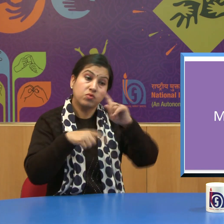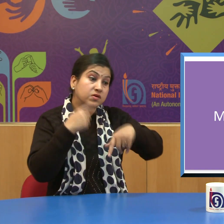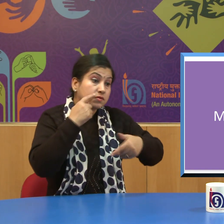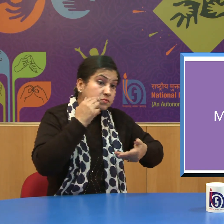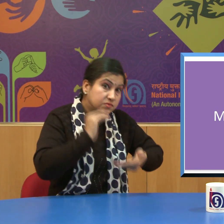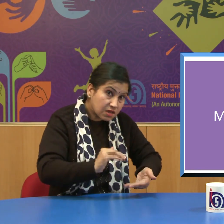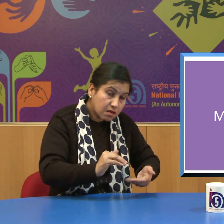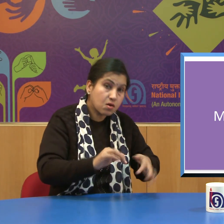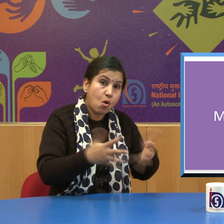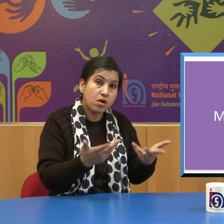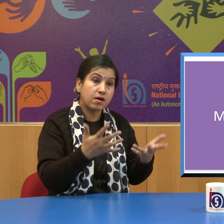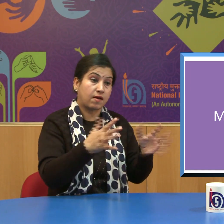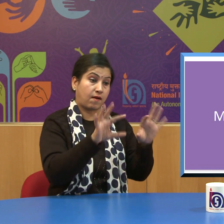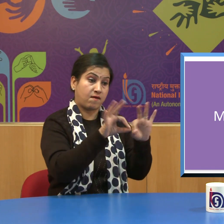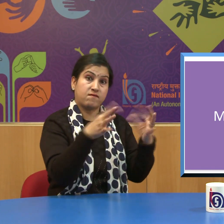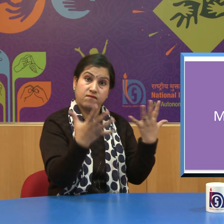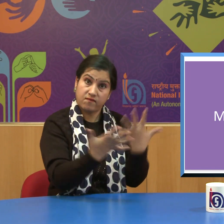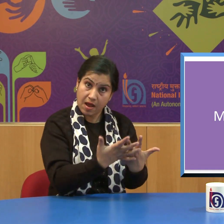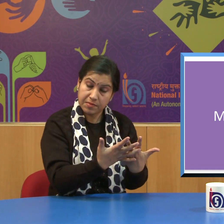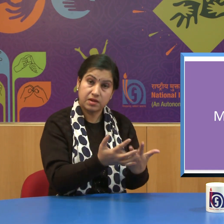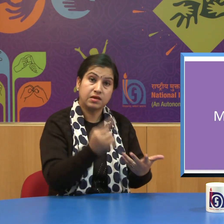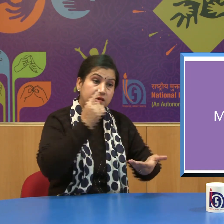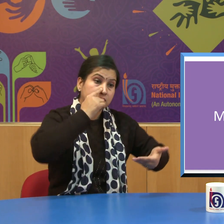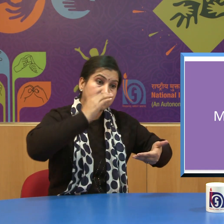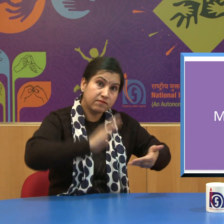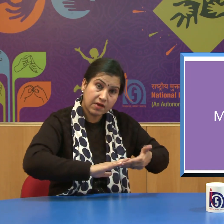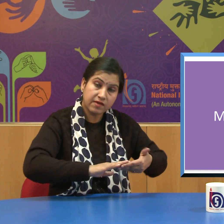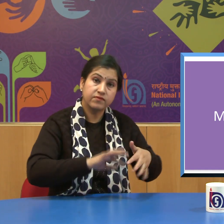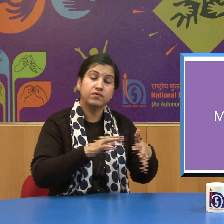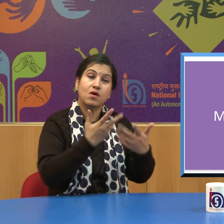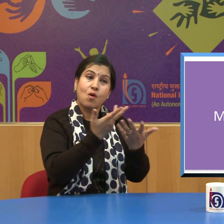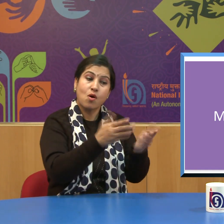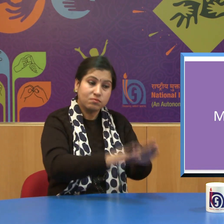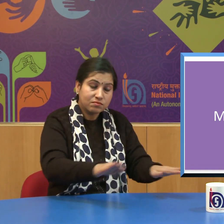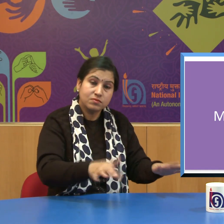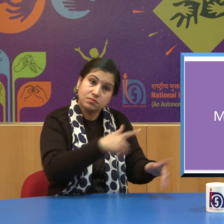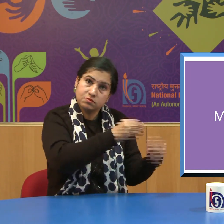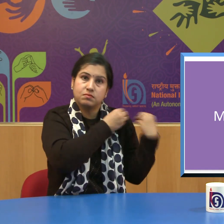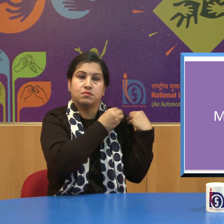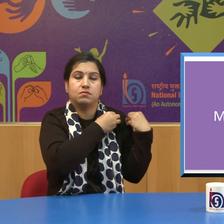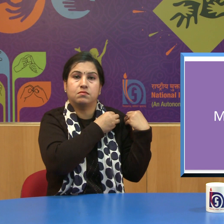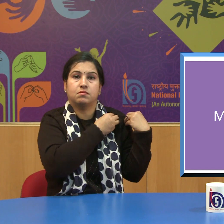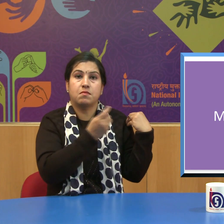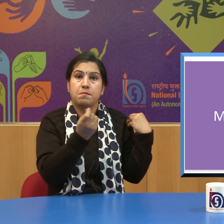And do you know, after their death, their children had to pay the money.